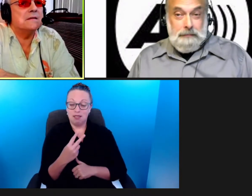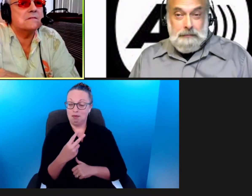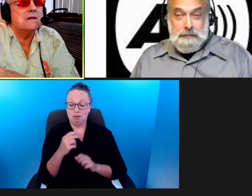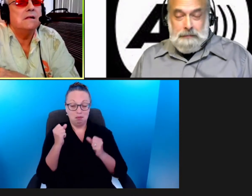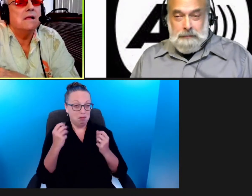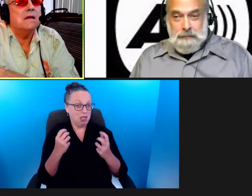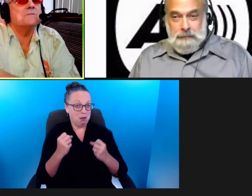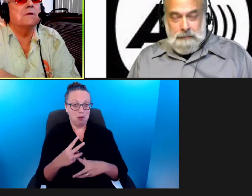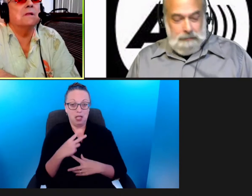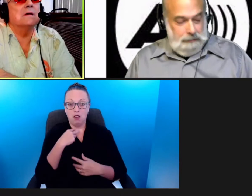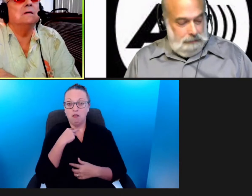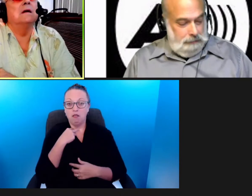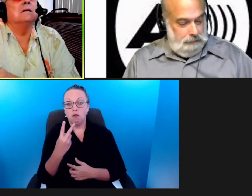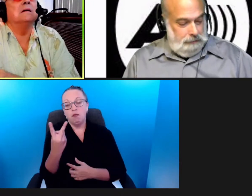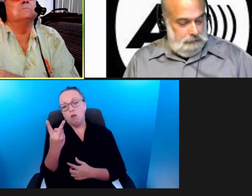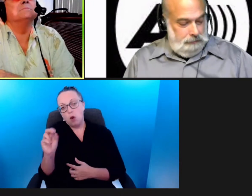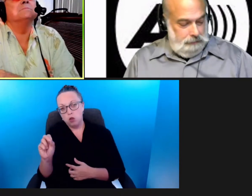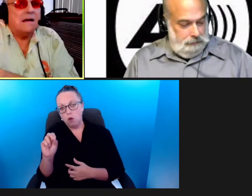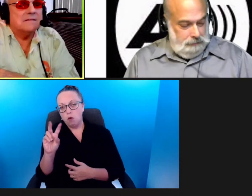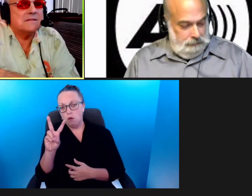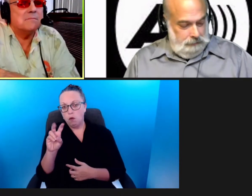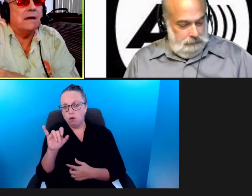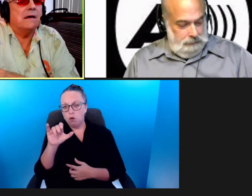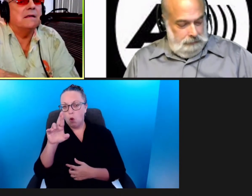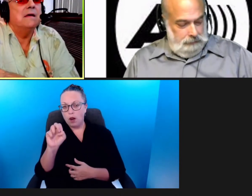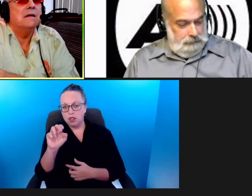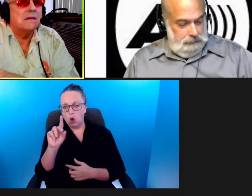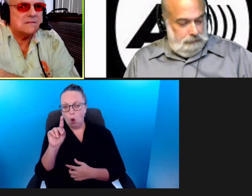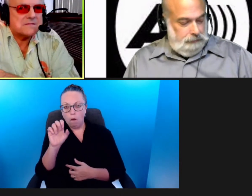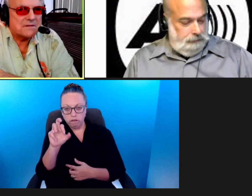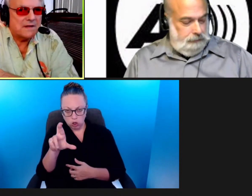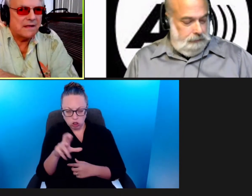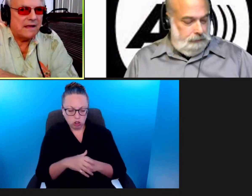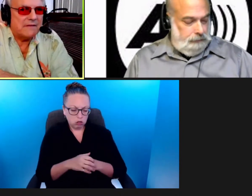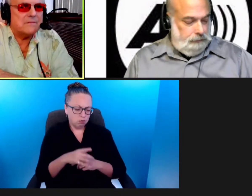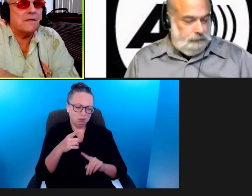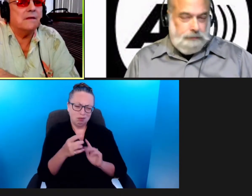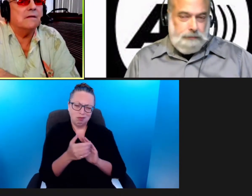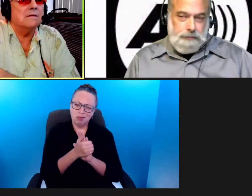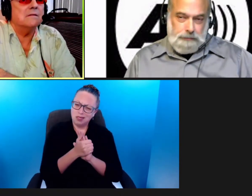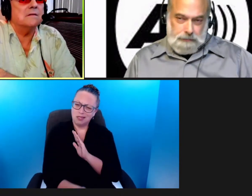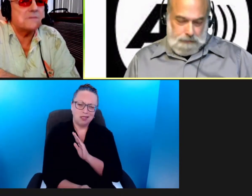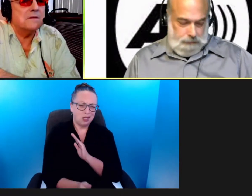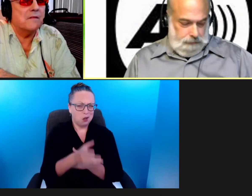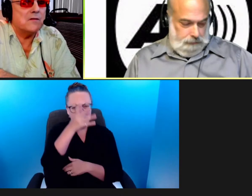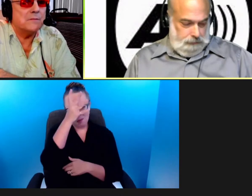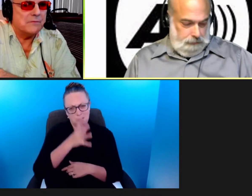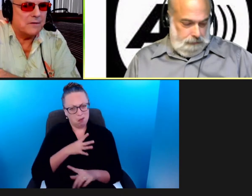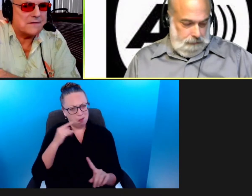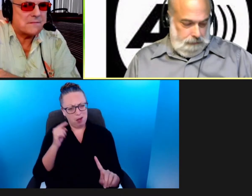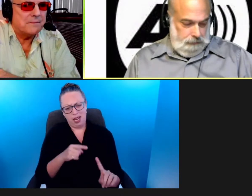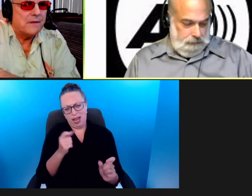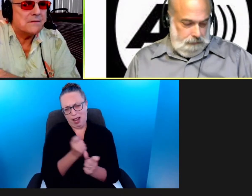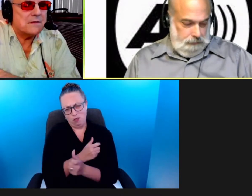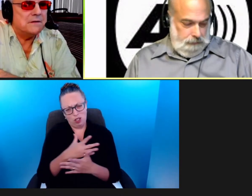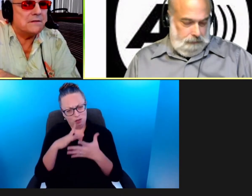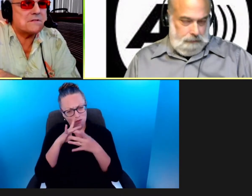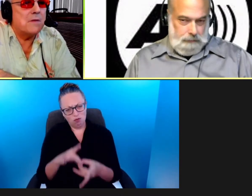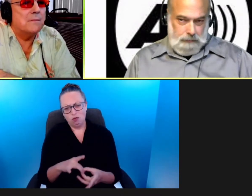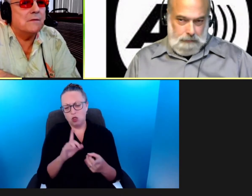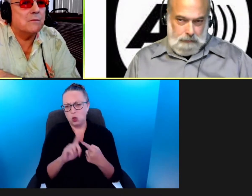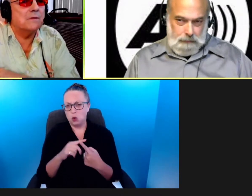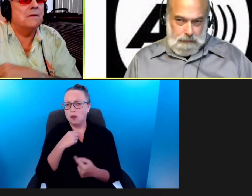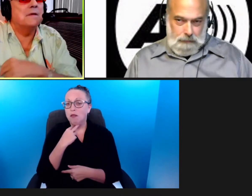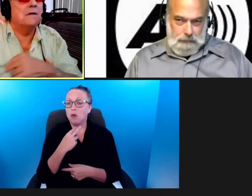and he's really a talented man concerning everything concerning the human voice. So in